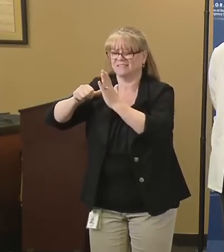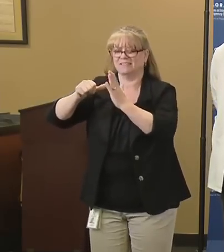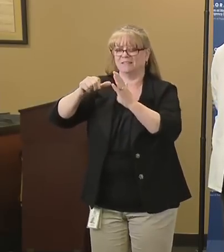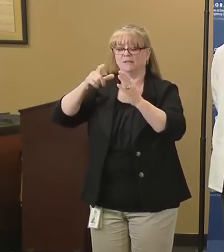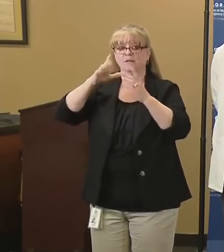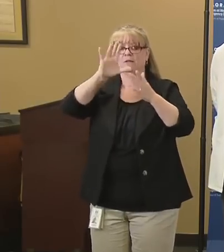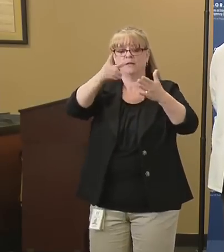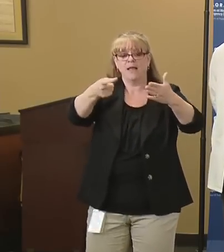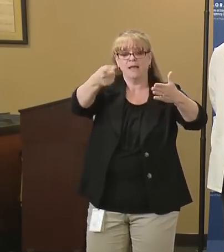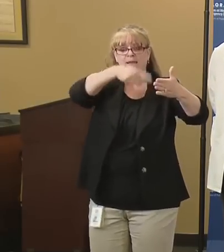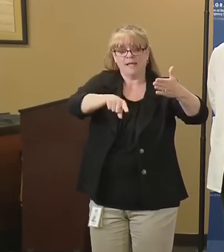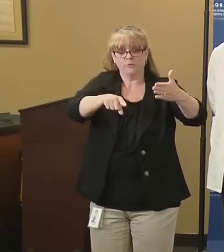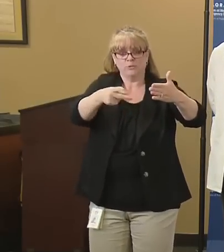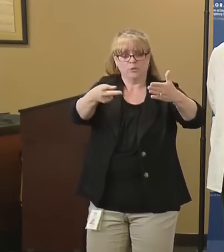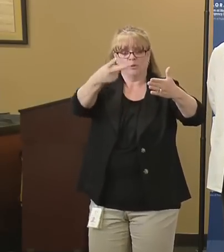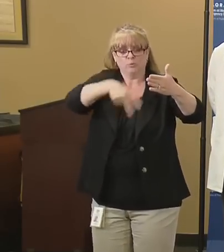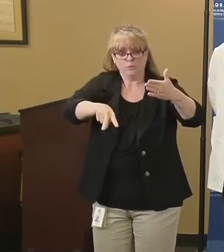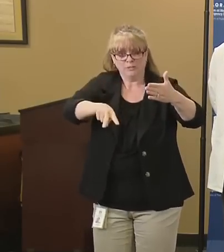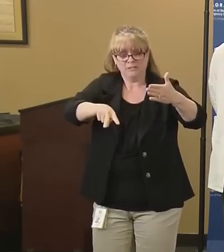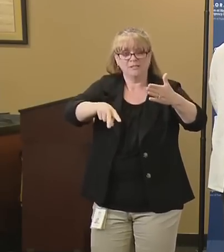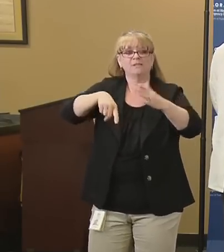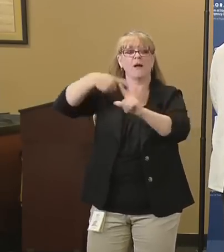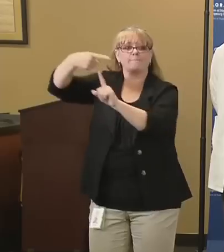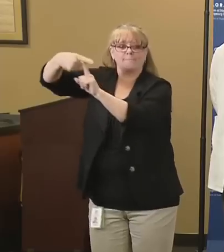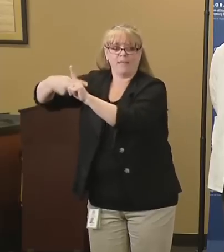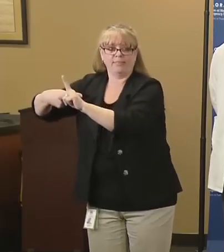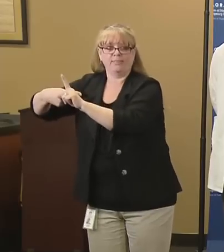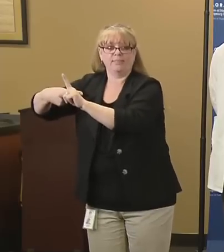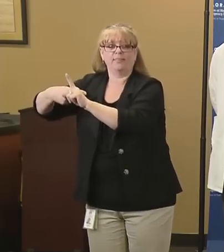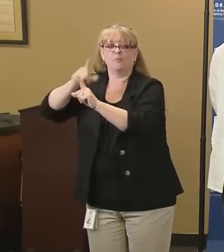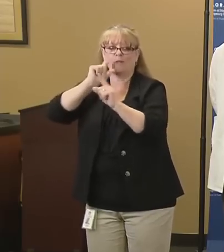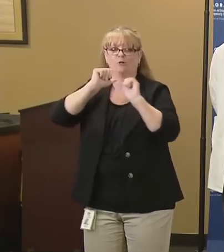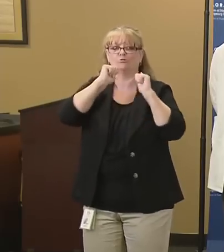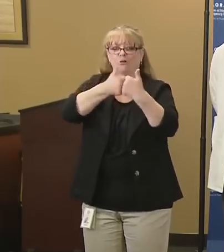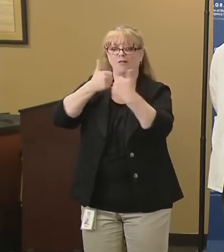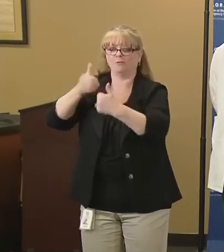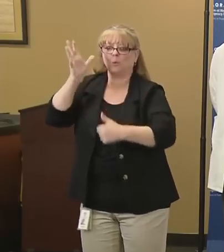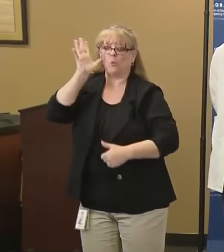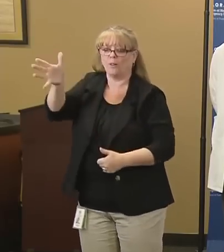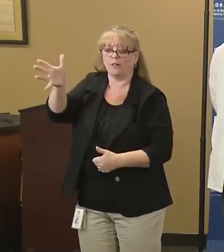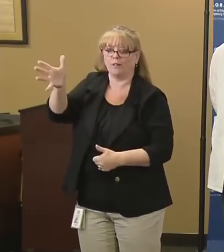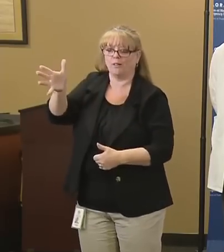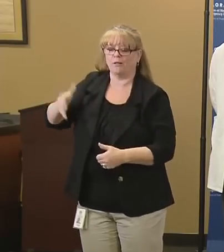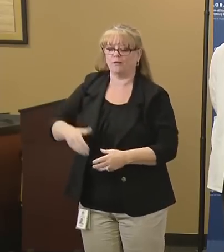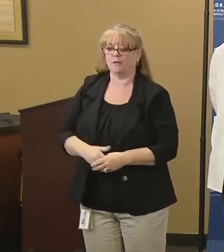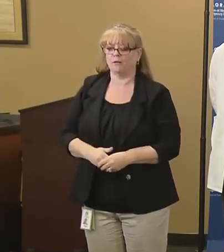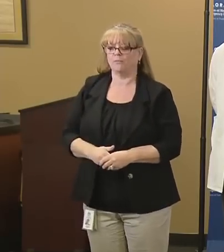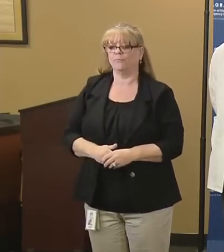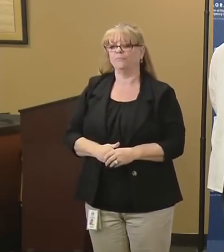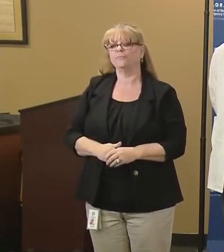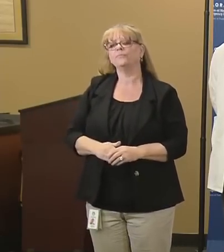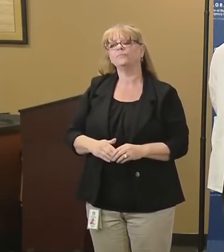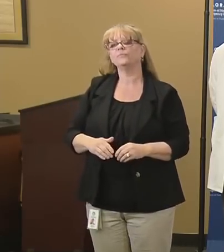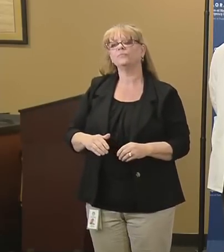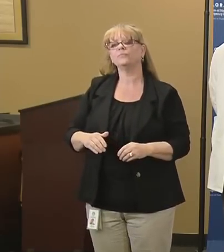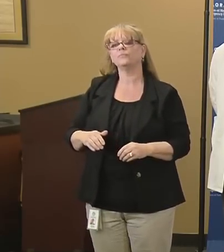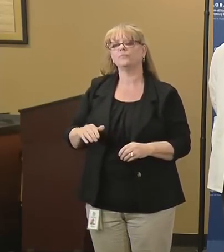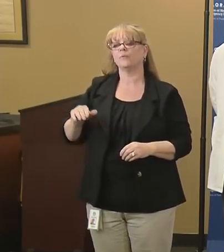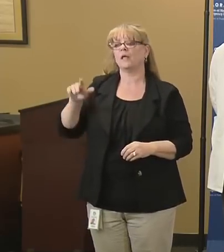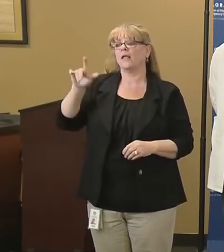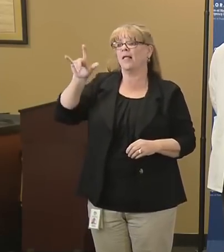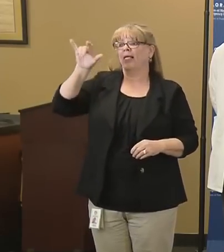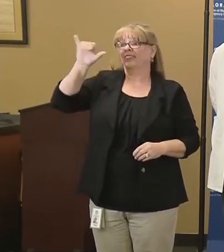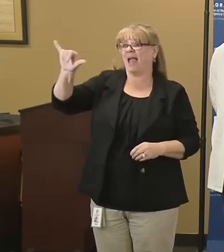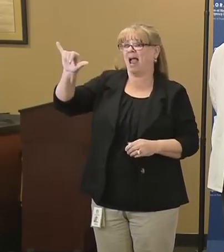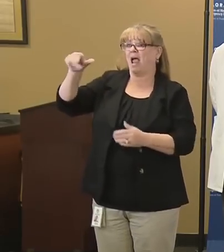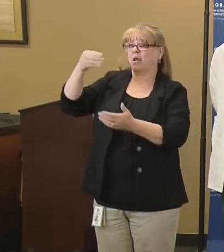ahead. Now, in a practical sense, this declaration is a prerequisite to greater emergency assistance, but it's also an